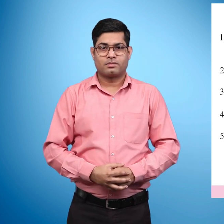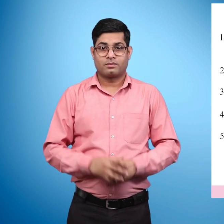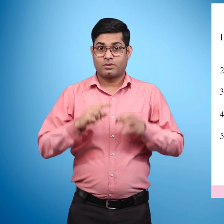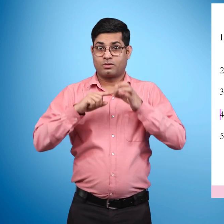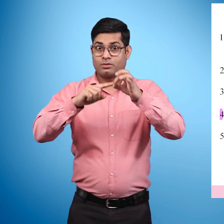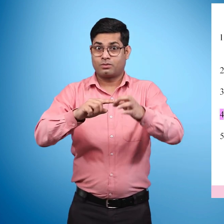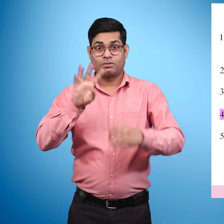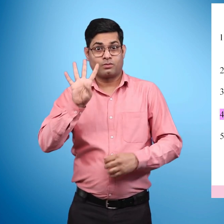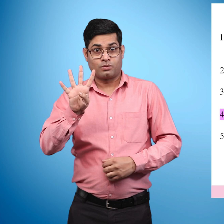Question number 4.